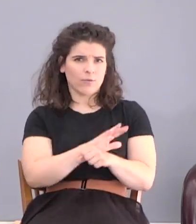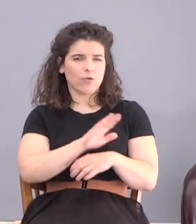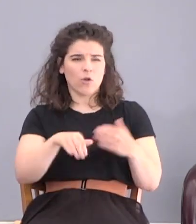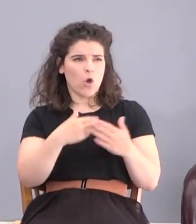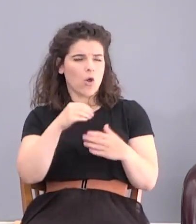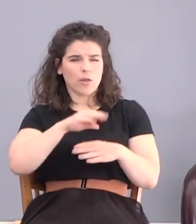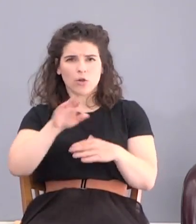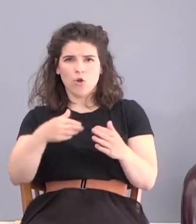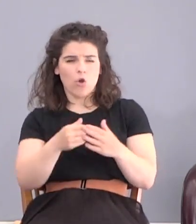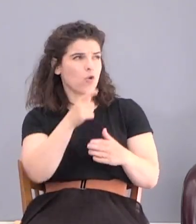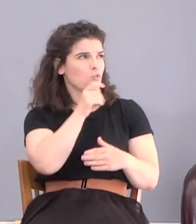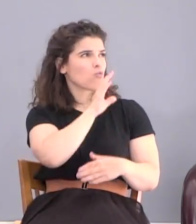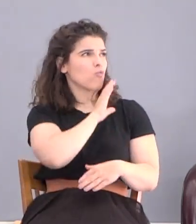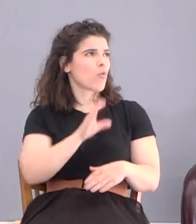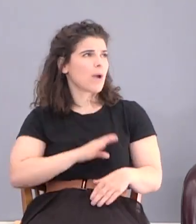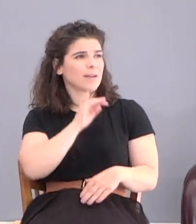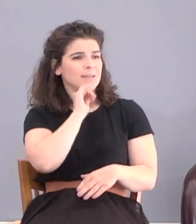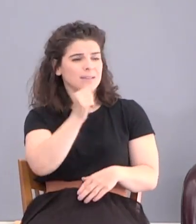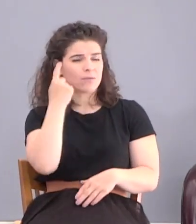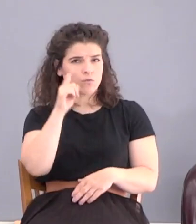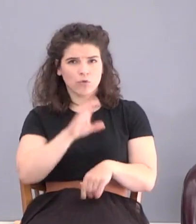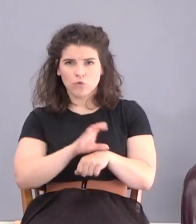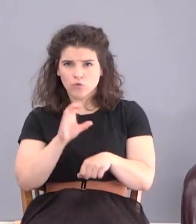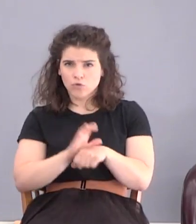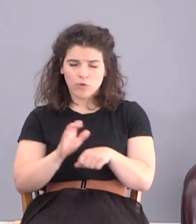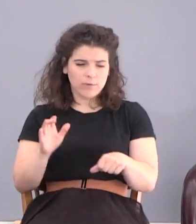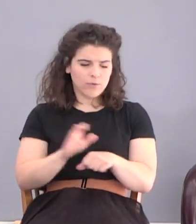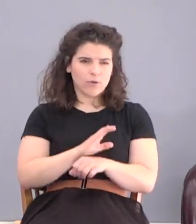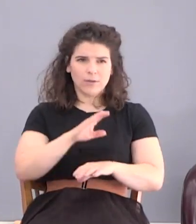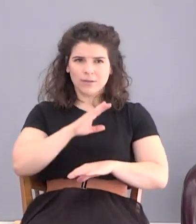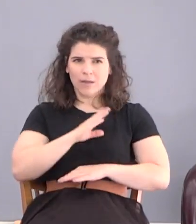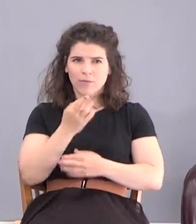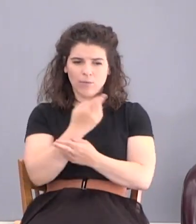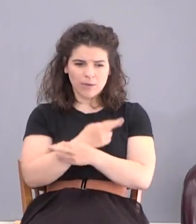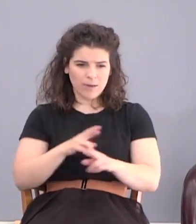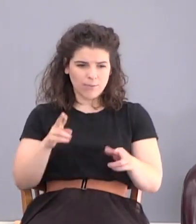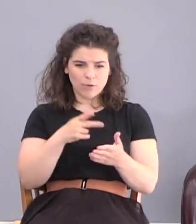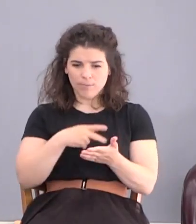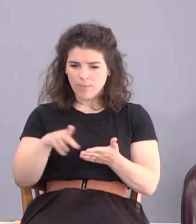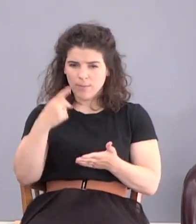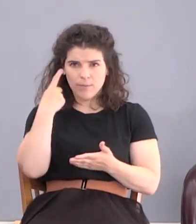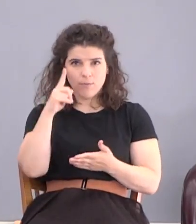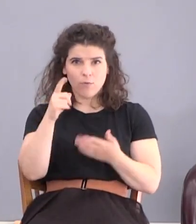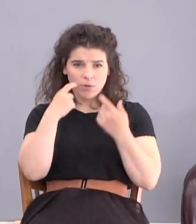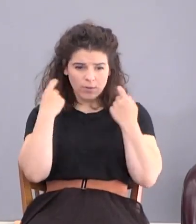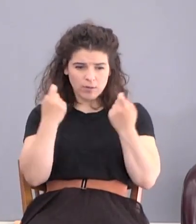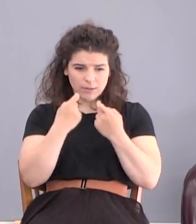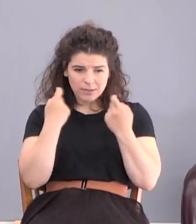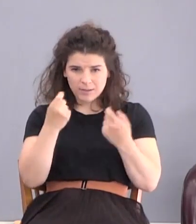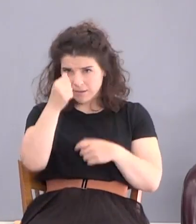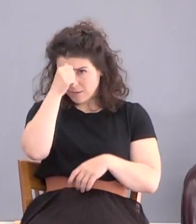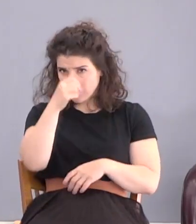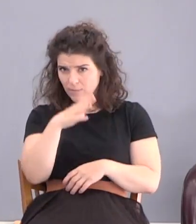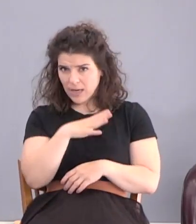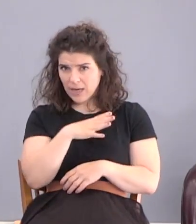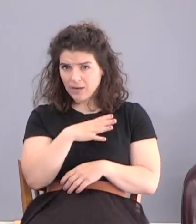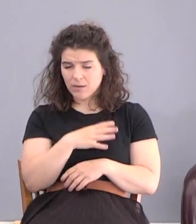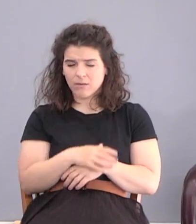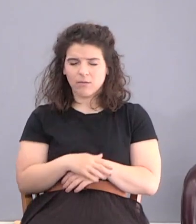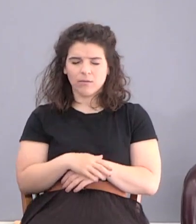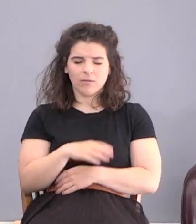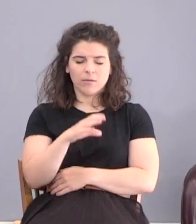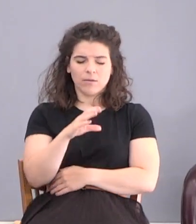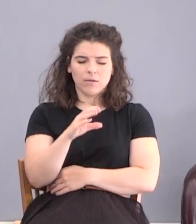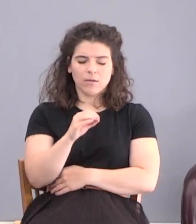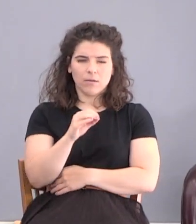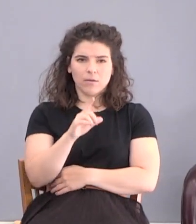church, who he is as the fully satisfying redemption and payment for the sins of mankind, and how in Colossians chapter 2 it